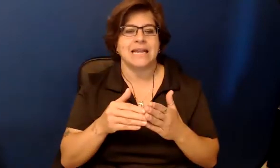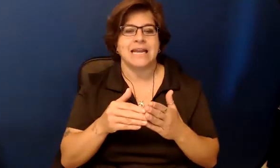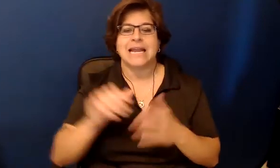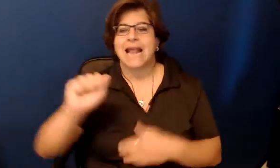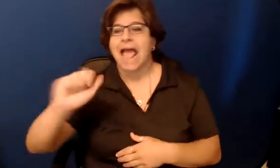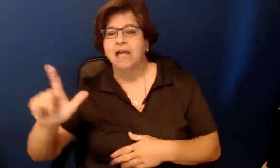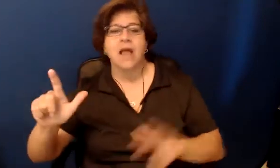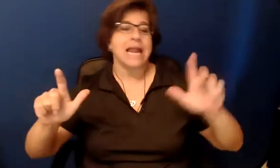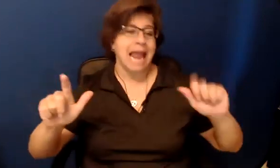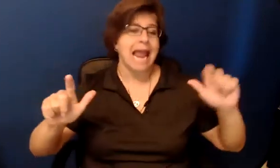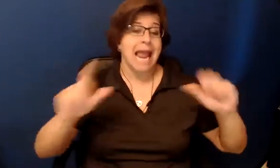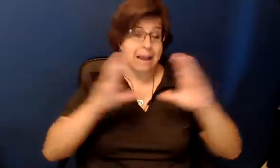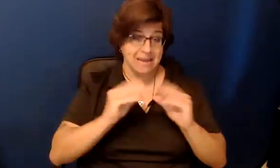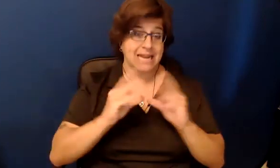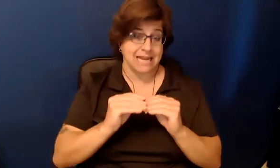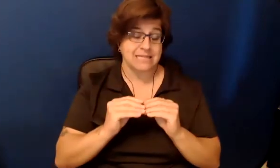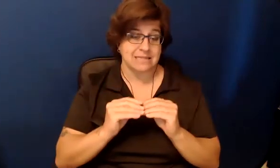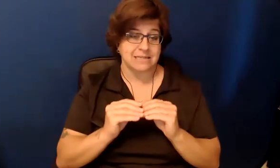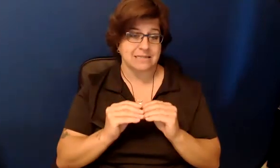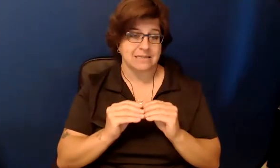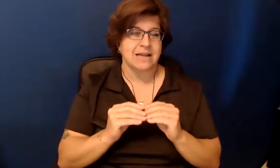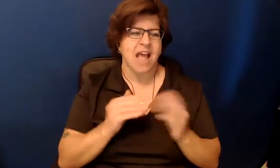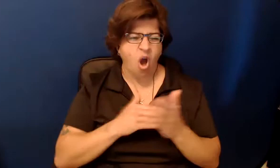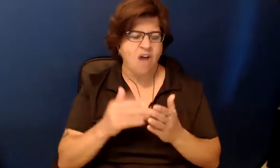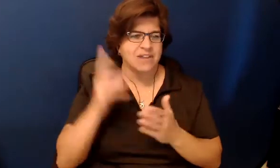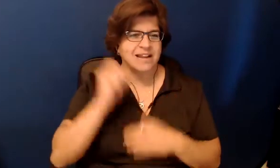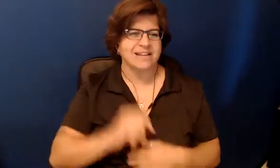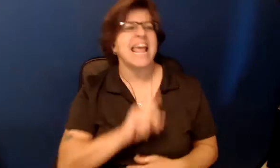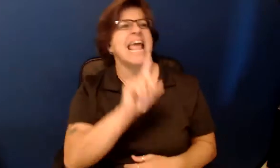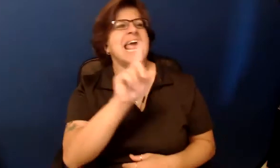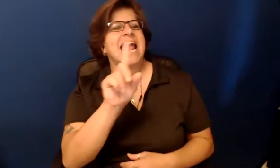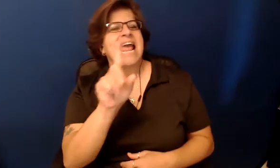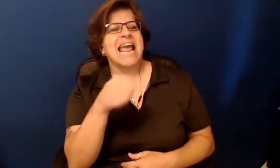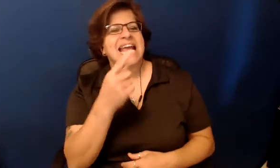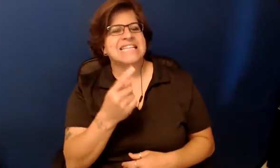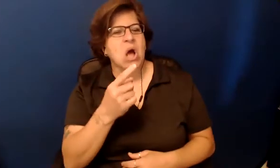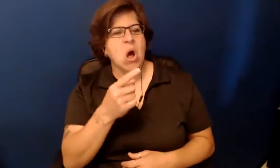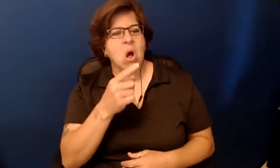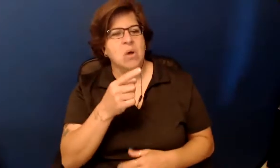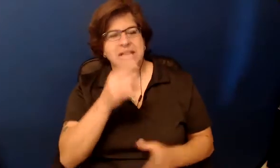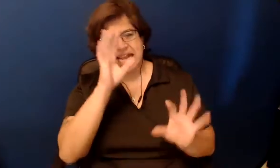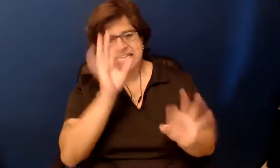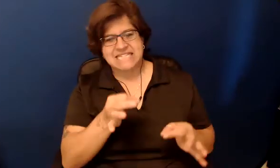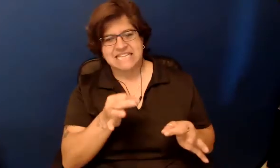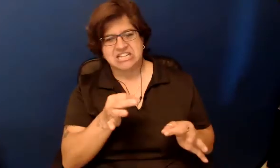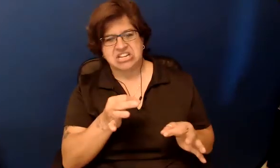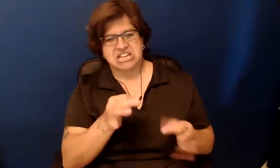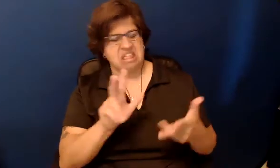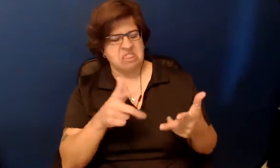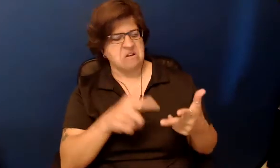I hear in many meetings, in both meetings, Al-Anon and also Alcoholics Anonymous. They say, oh, it's only a decision.